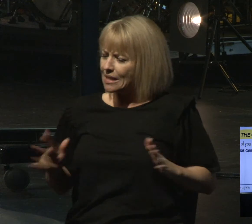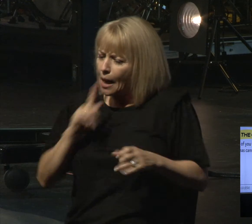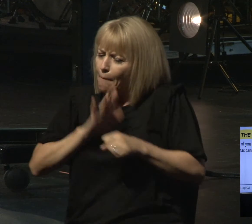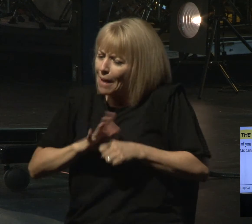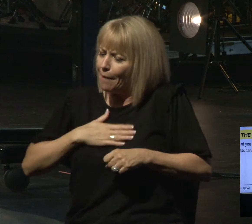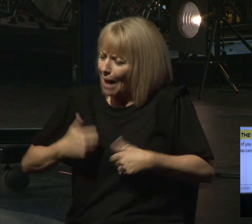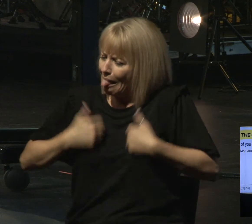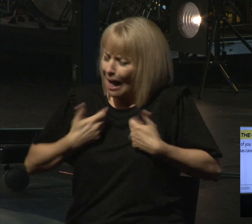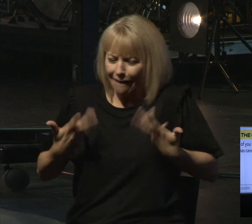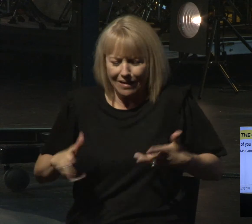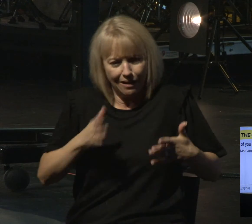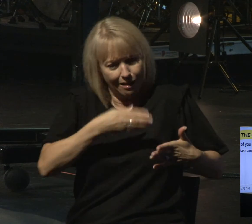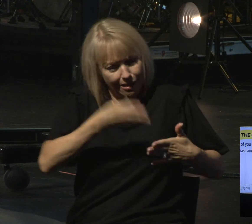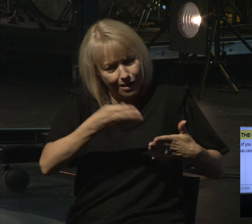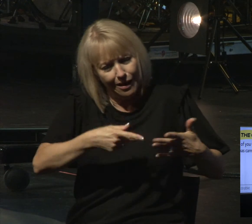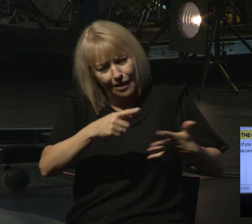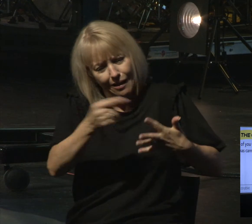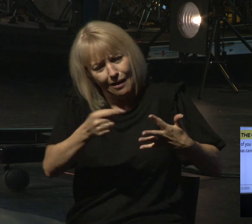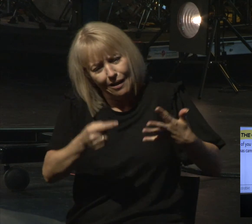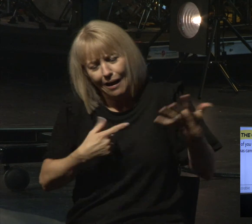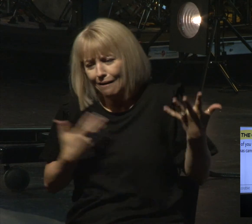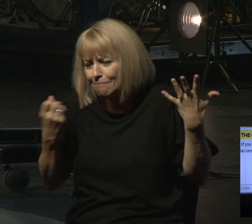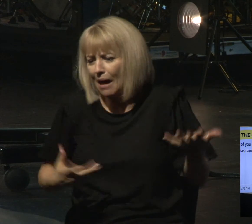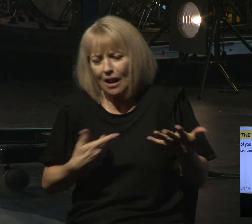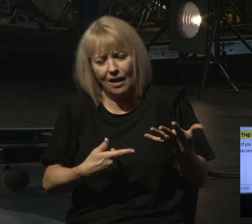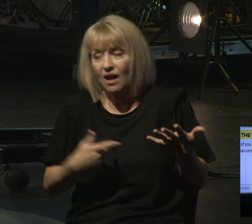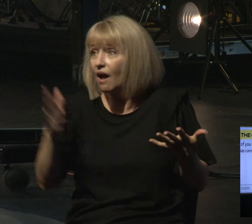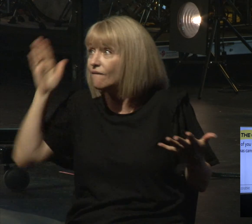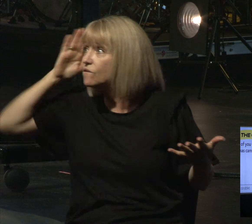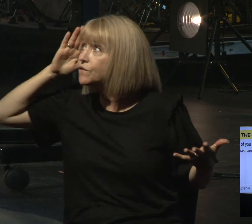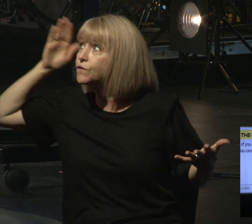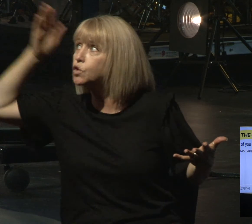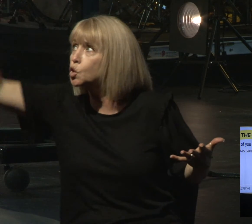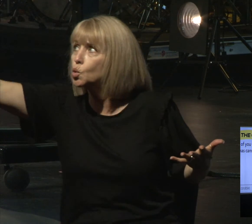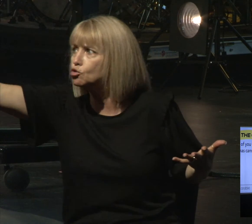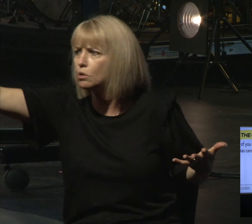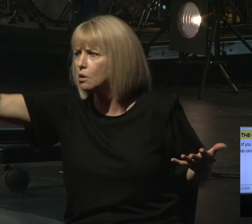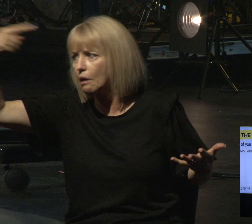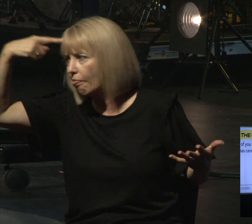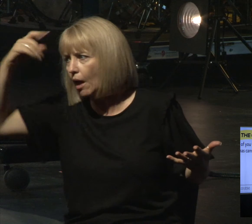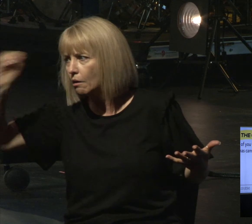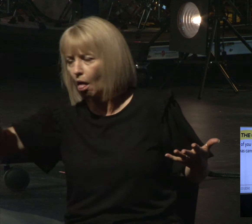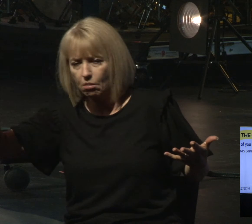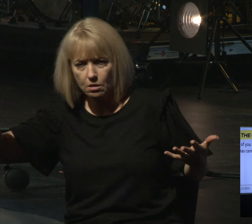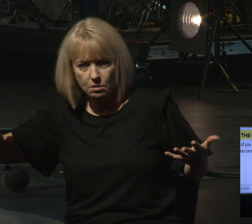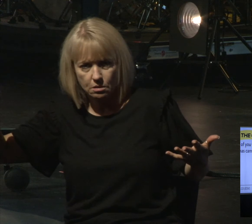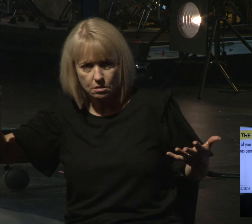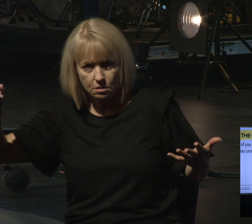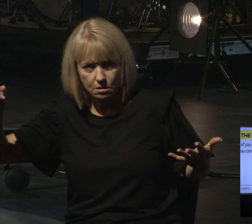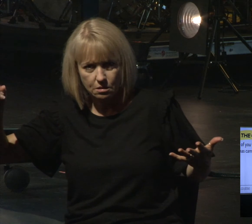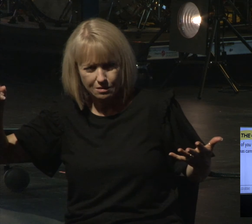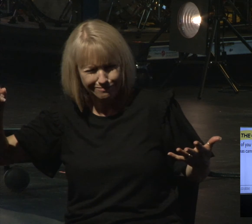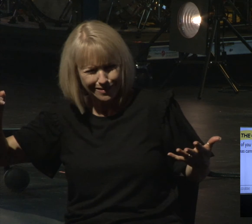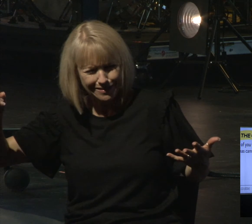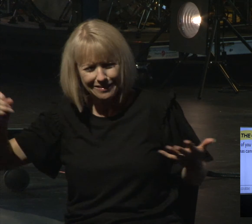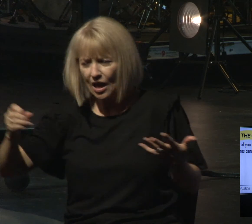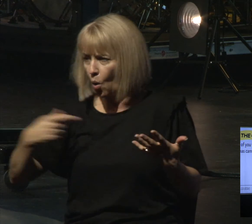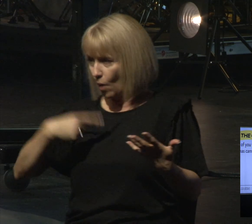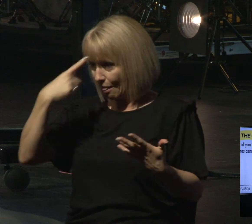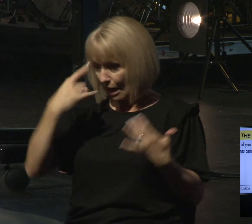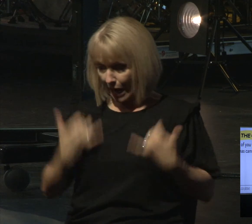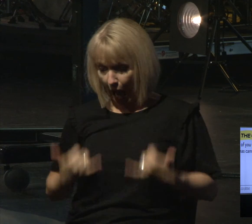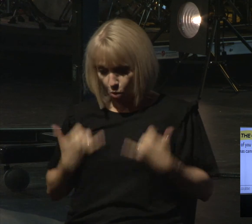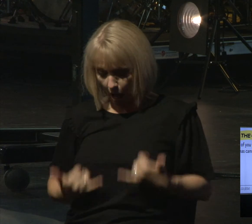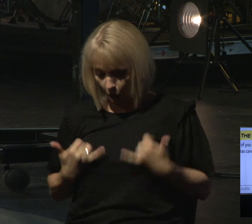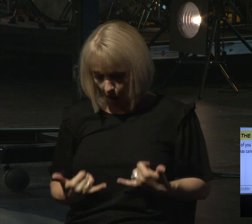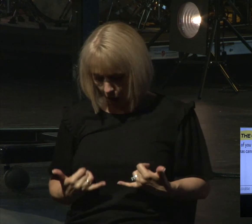hard for us to commit to the outcome of the future. We're so committed to what is, when I think we should be more committed to what